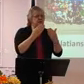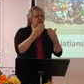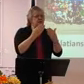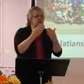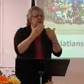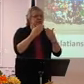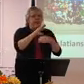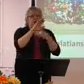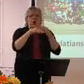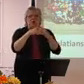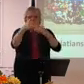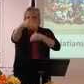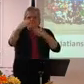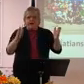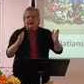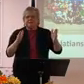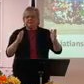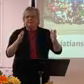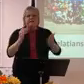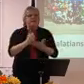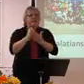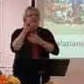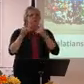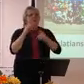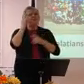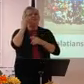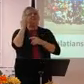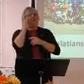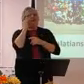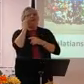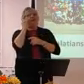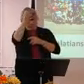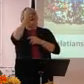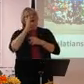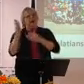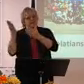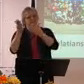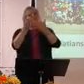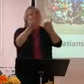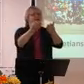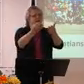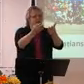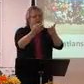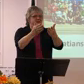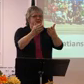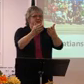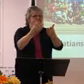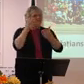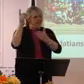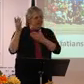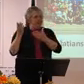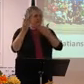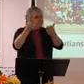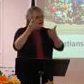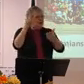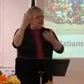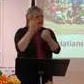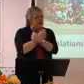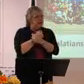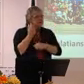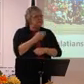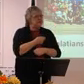and these turkey baskets, it'll help people think about God and who He is and that He loves